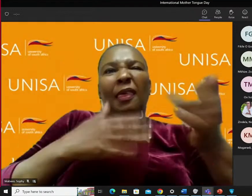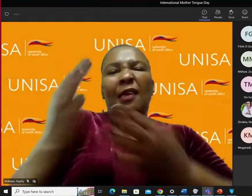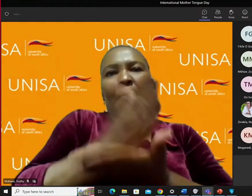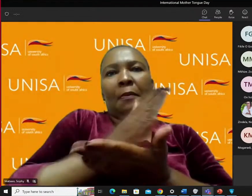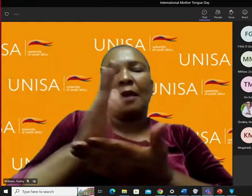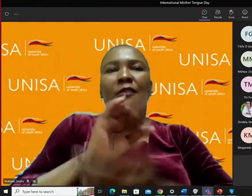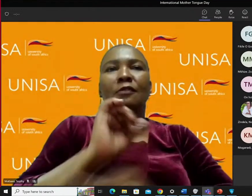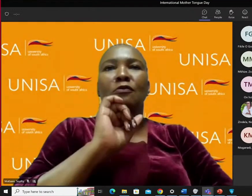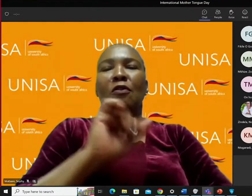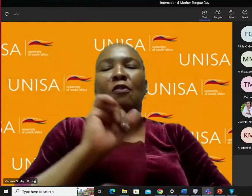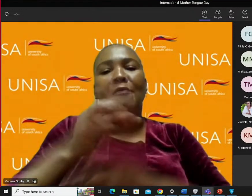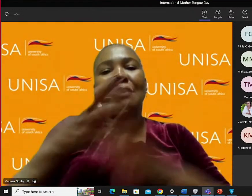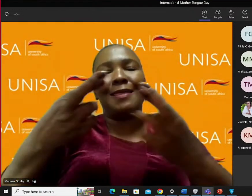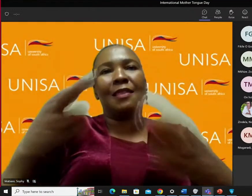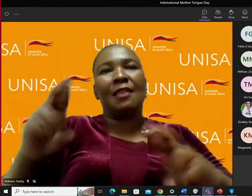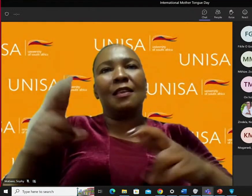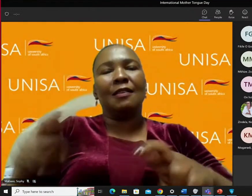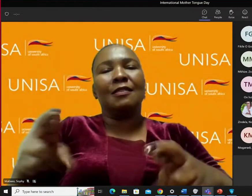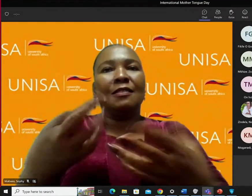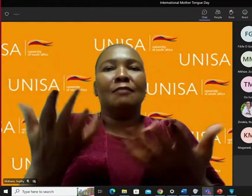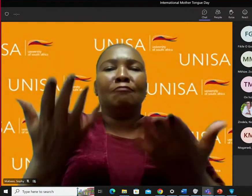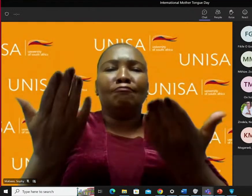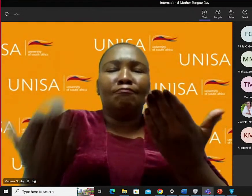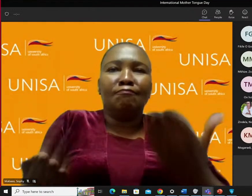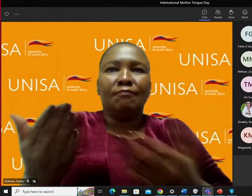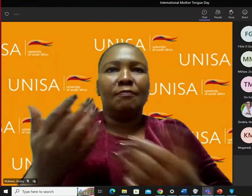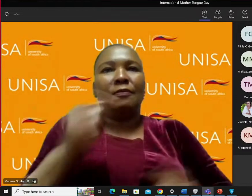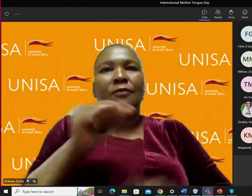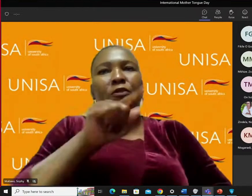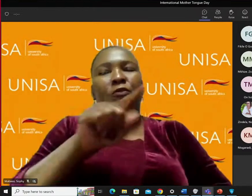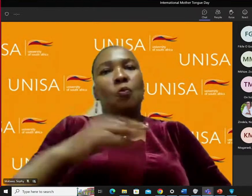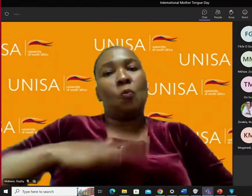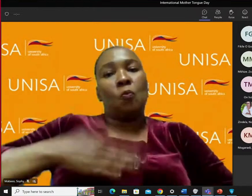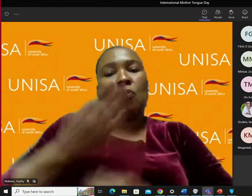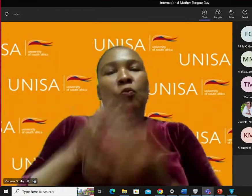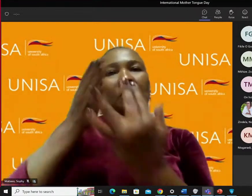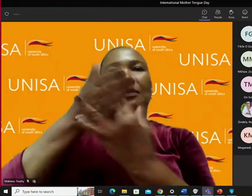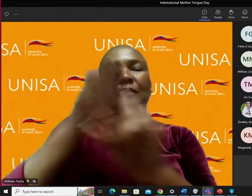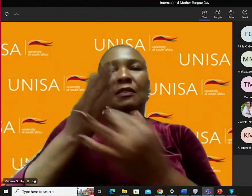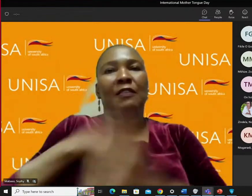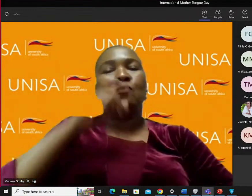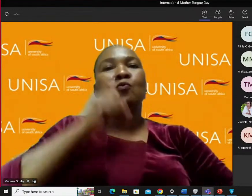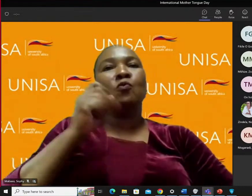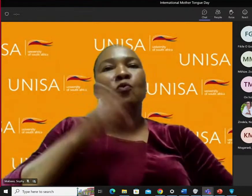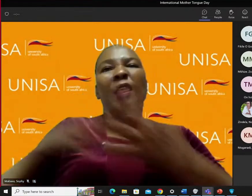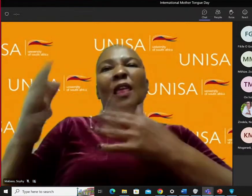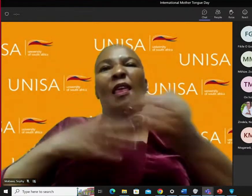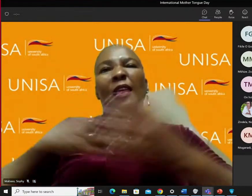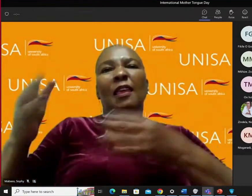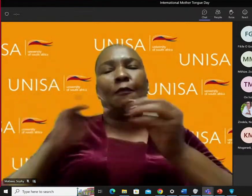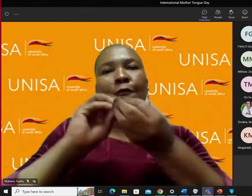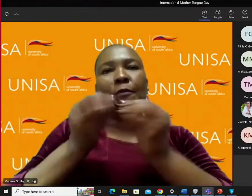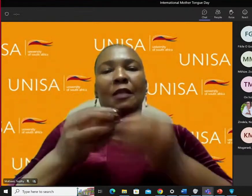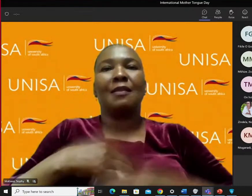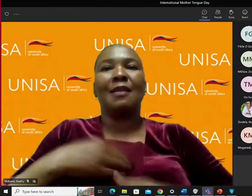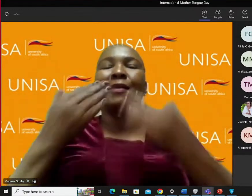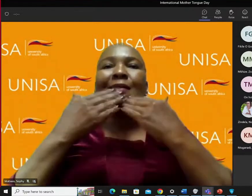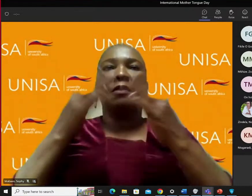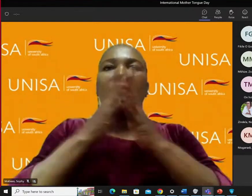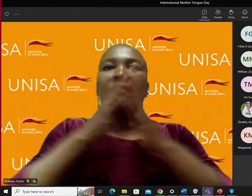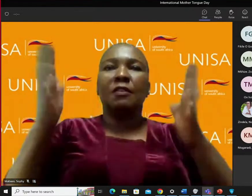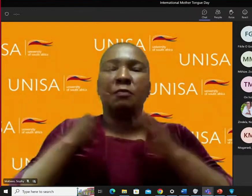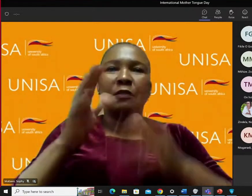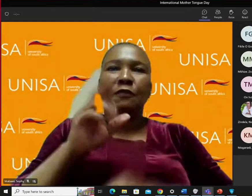these resources that you would like access to use in any other format. Thank you very much again for